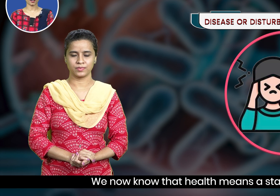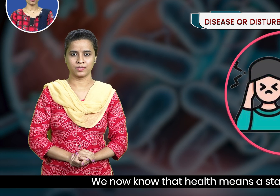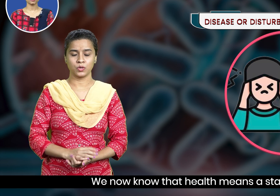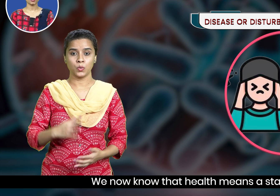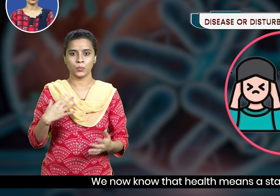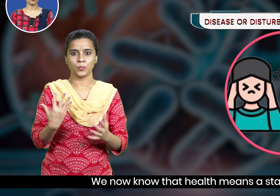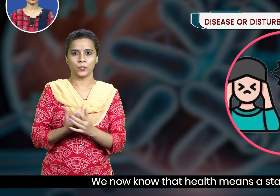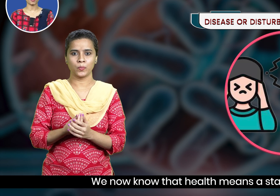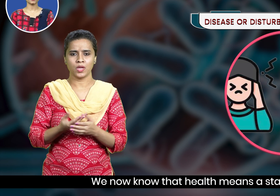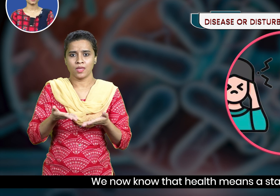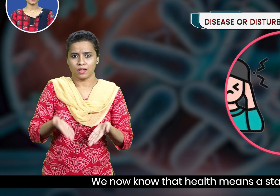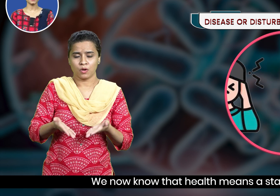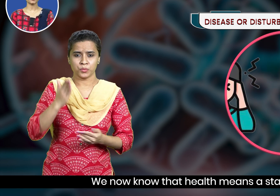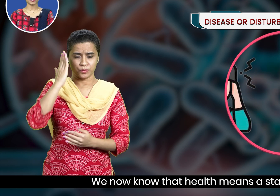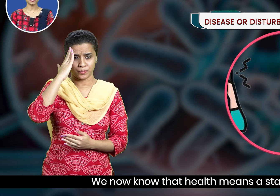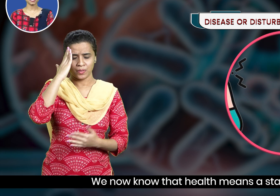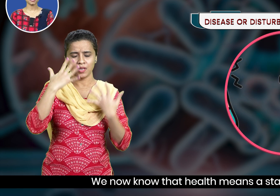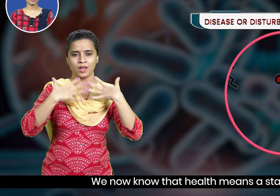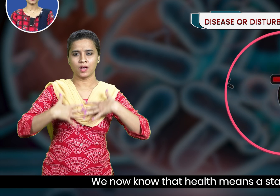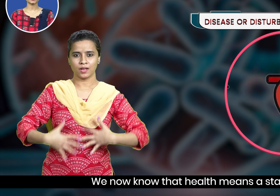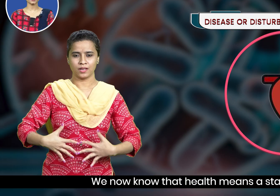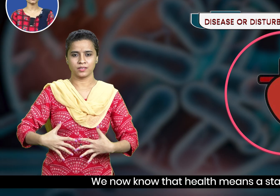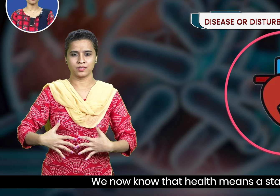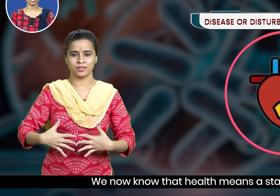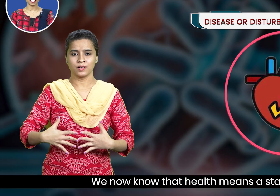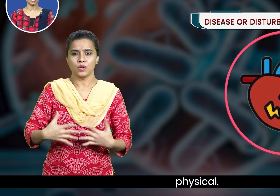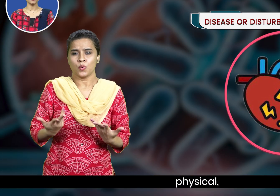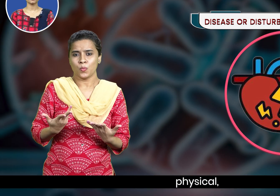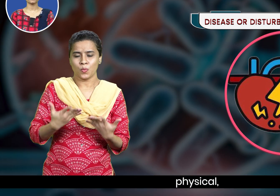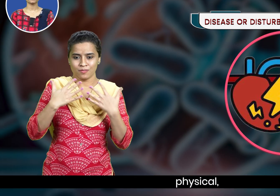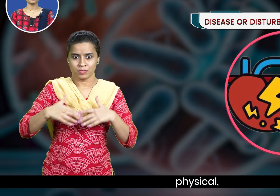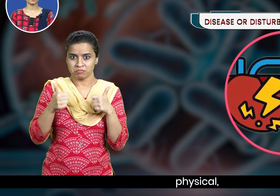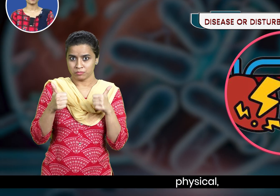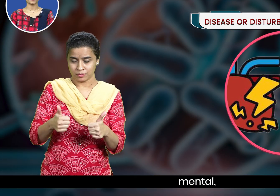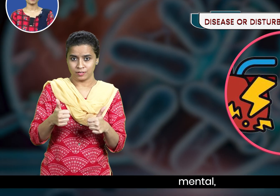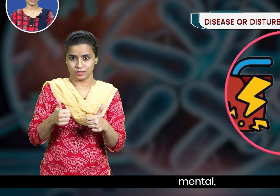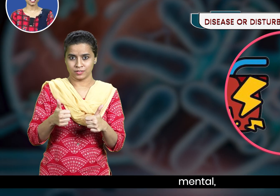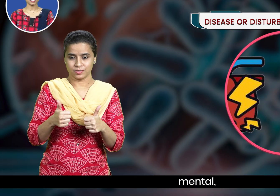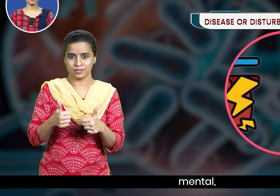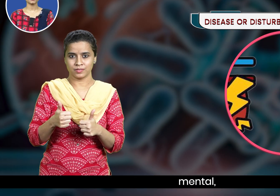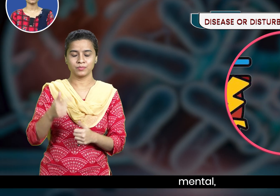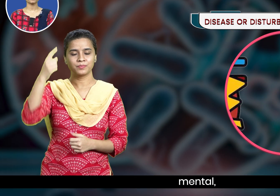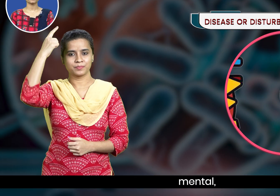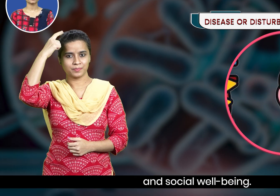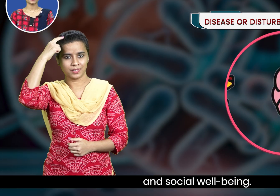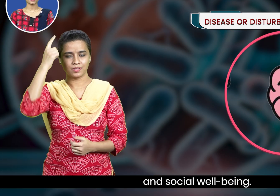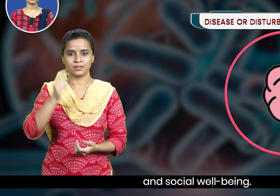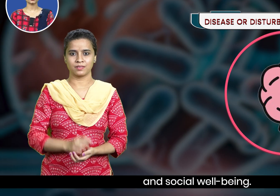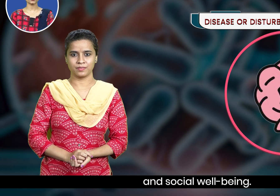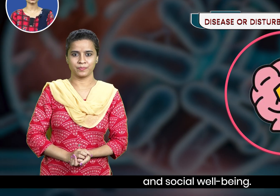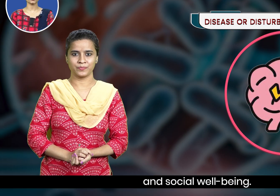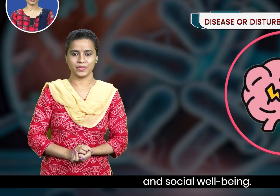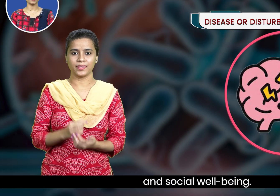We now know that health means a state of physical, mental,